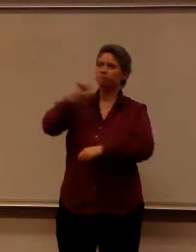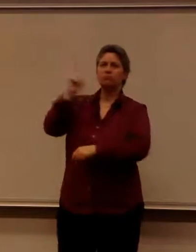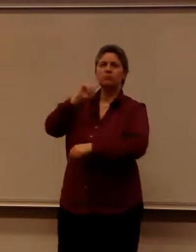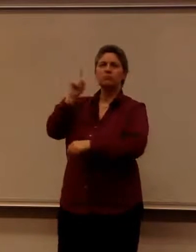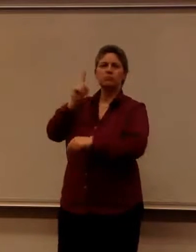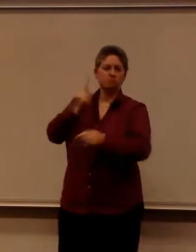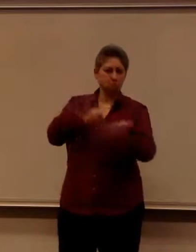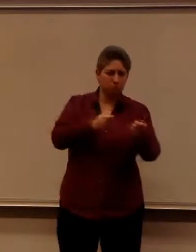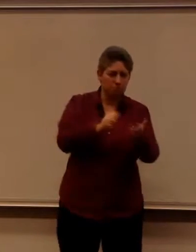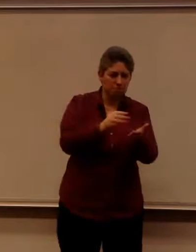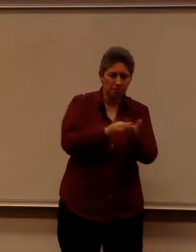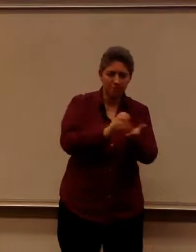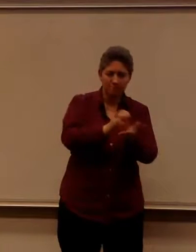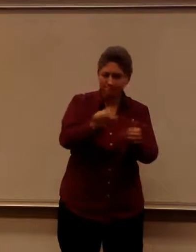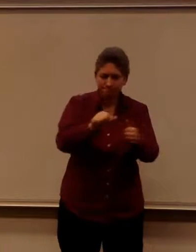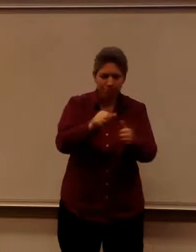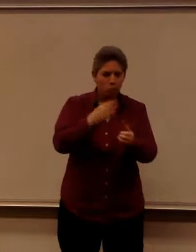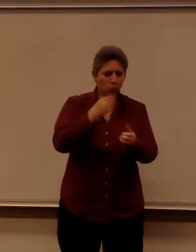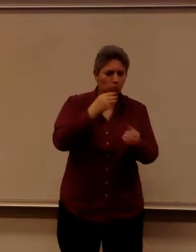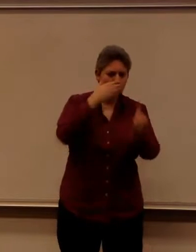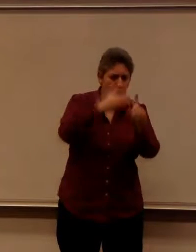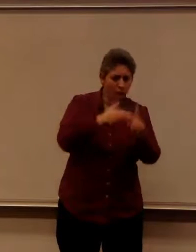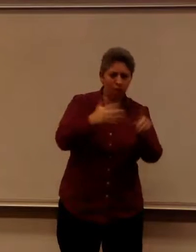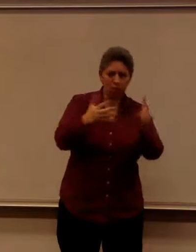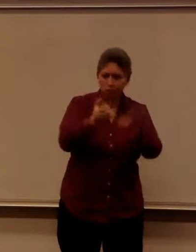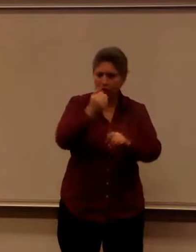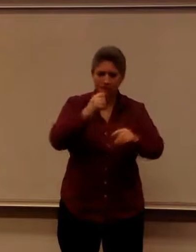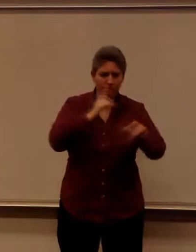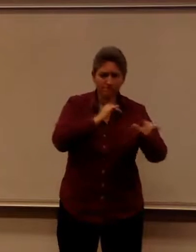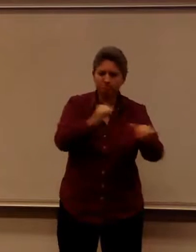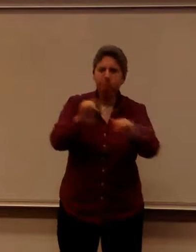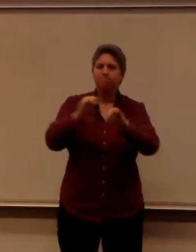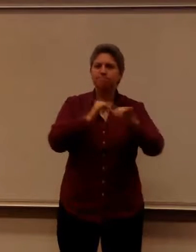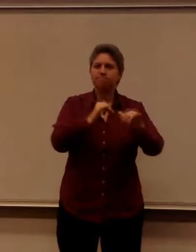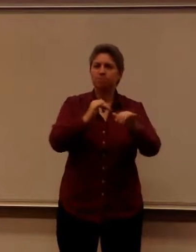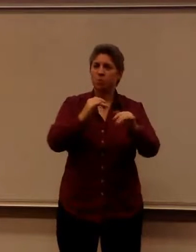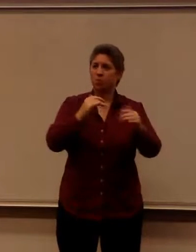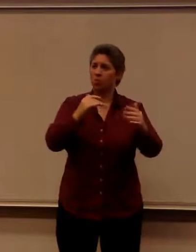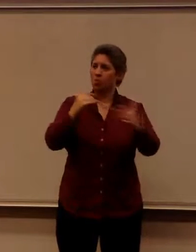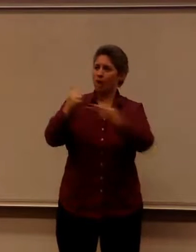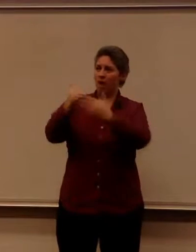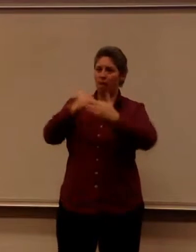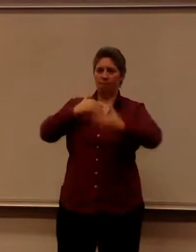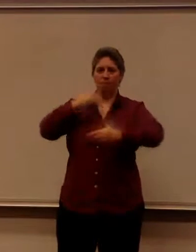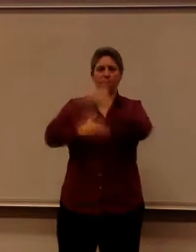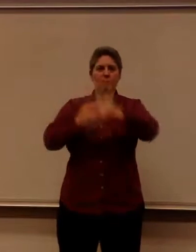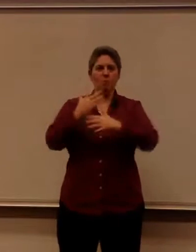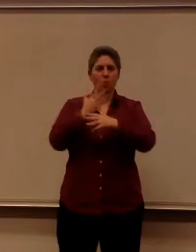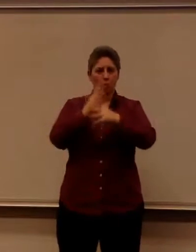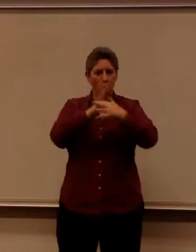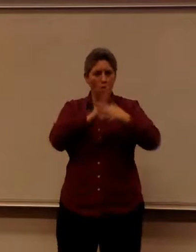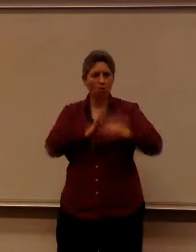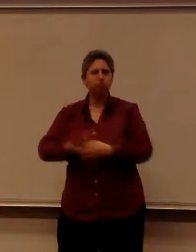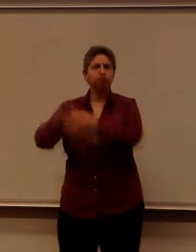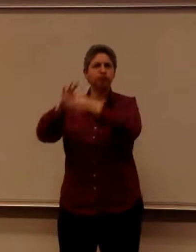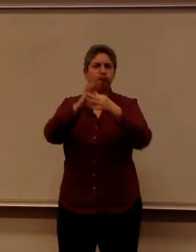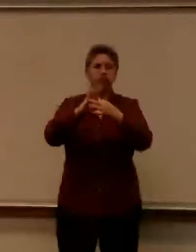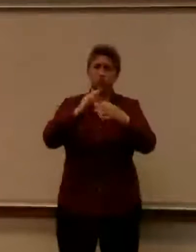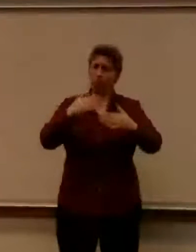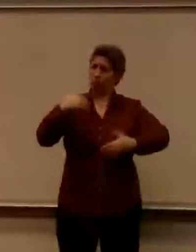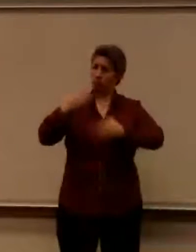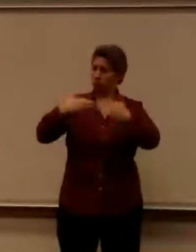like the middleman between the Scottish Government and the Deaf Sector Partnership. So they make sure that funding is being administered properly and it's being used for what